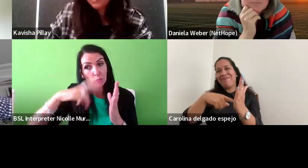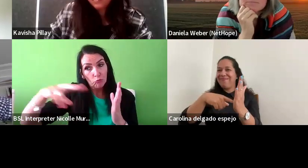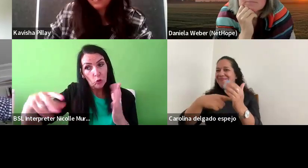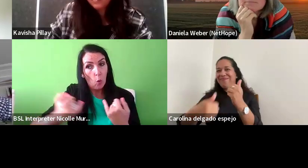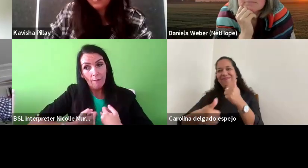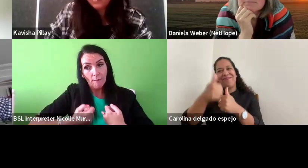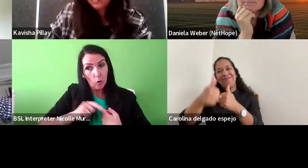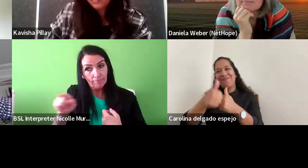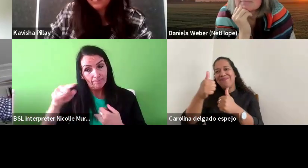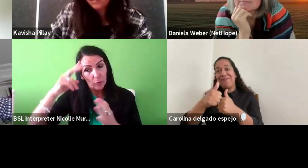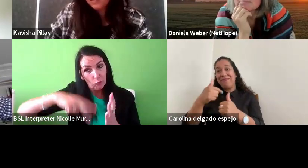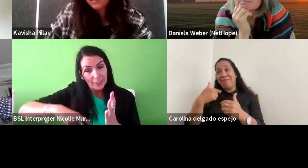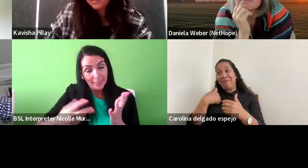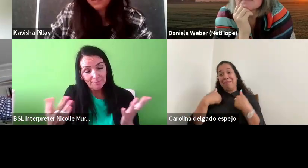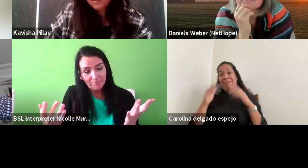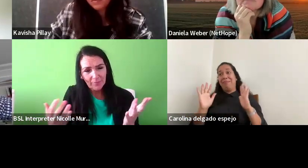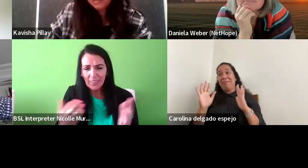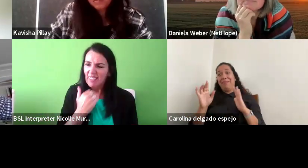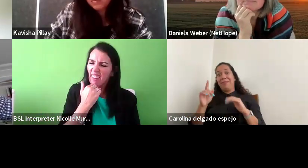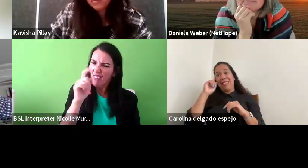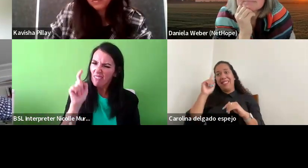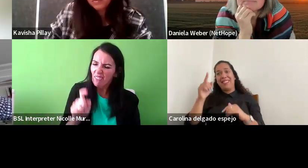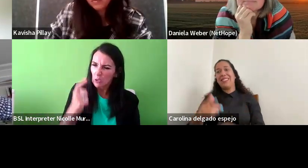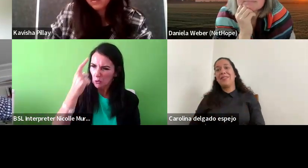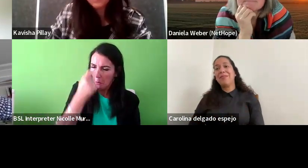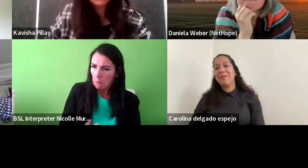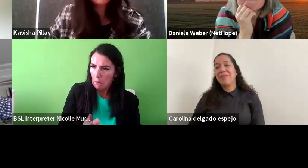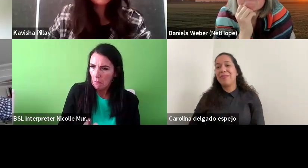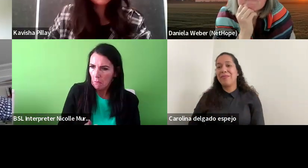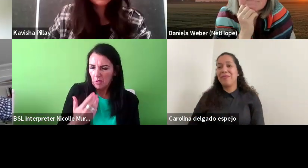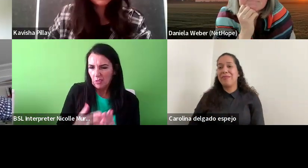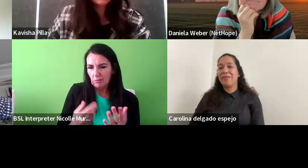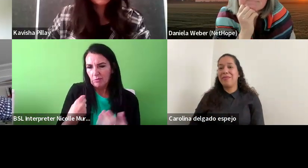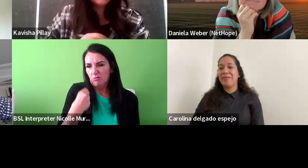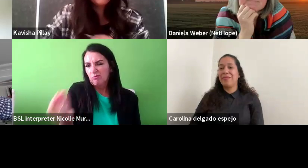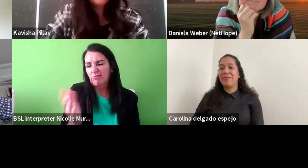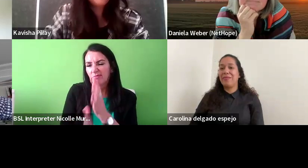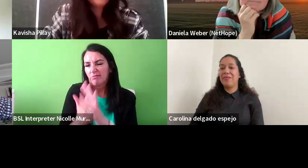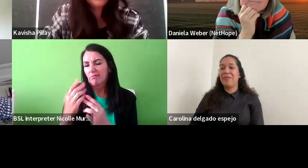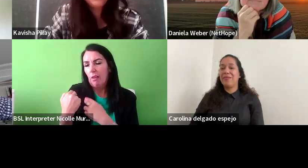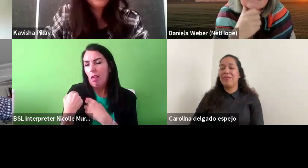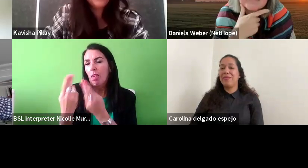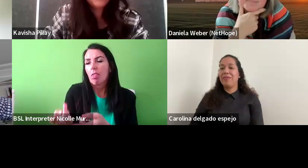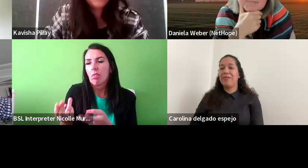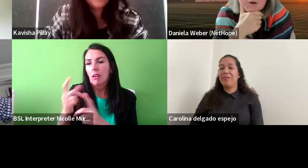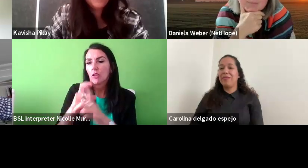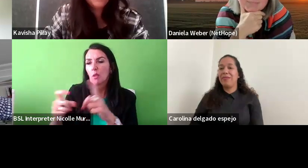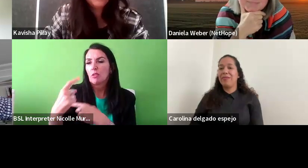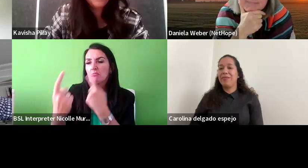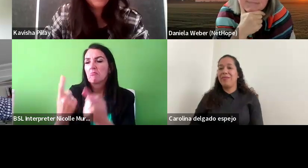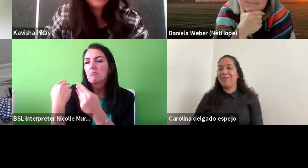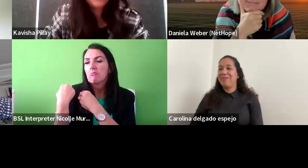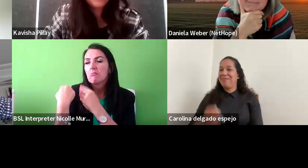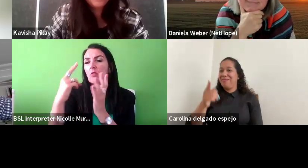fault. And is that enough to really say, let's put all, let's